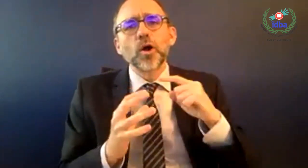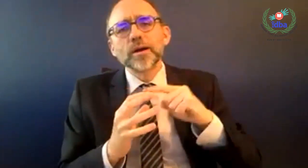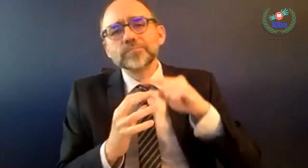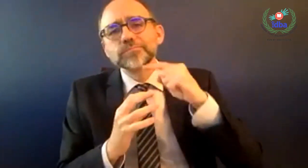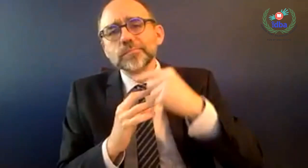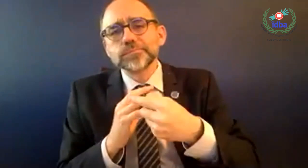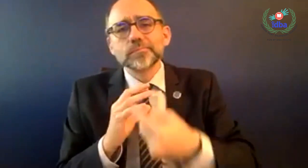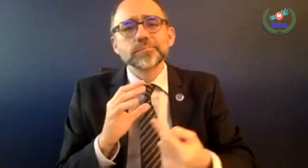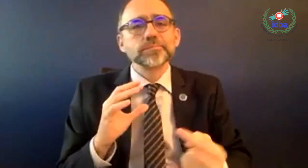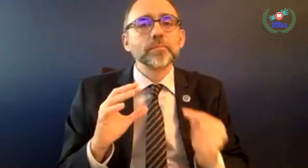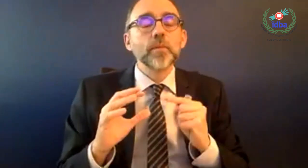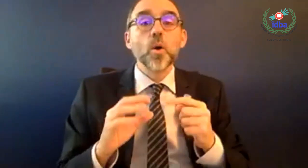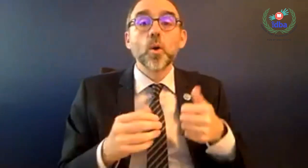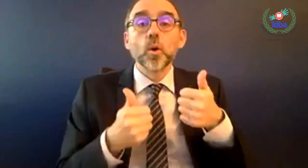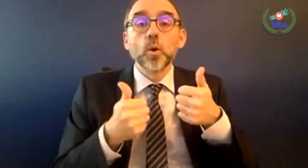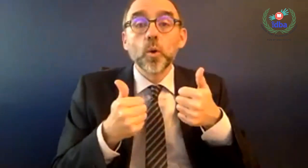to see that from all over the world,